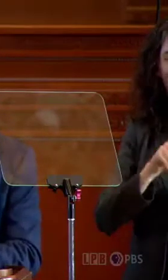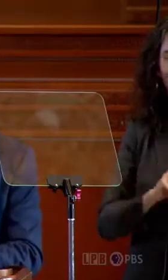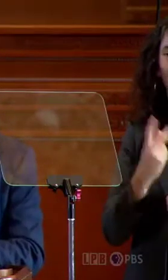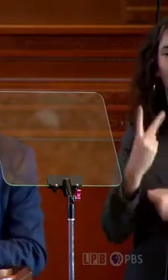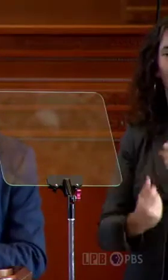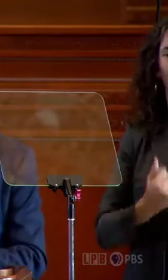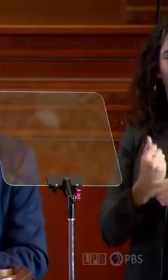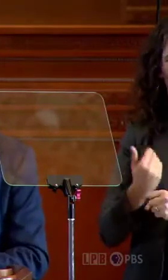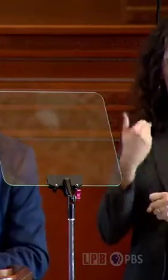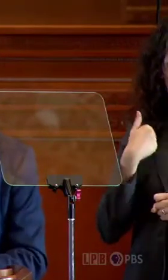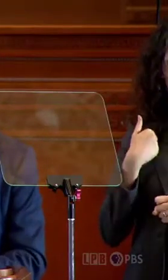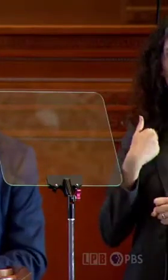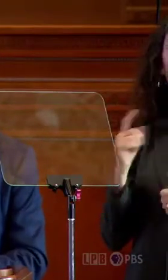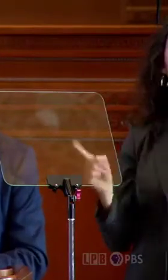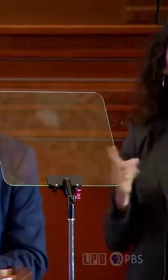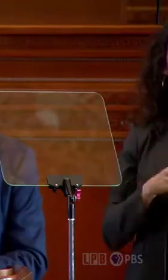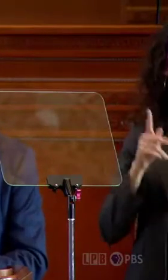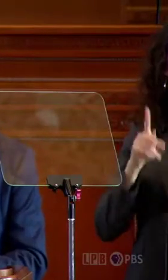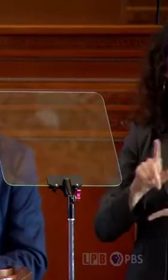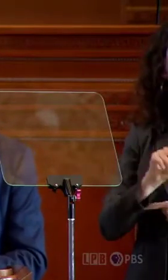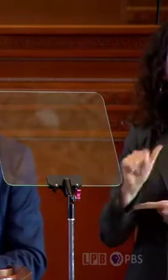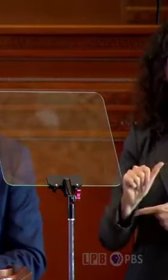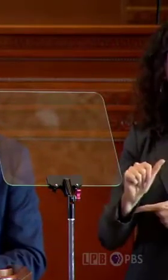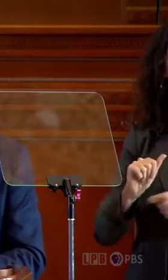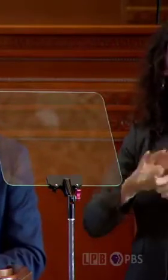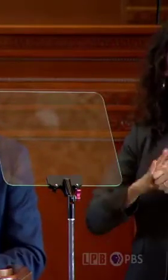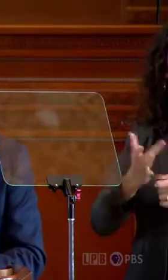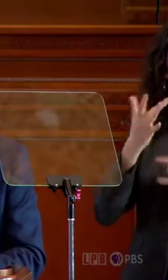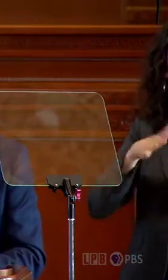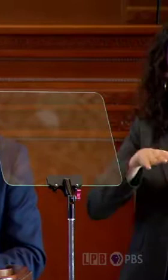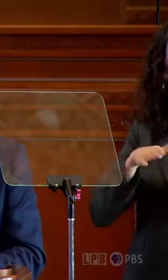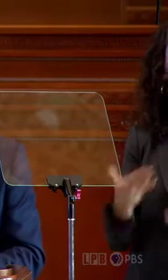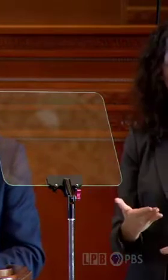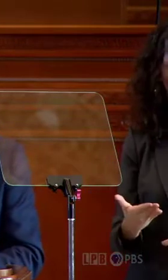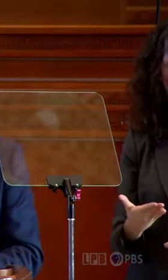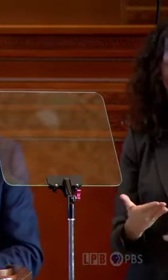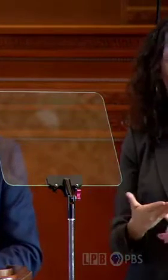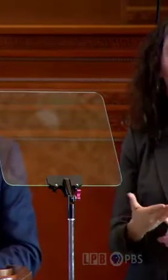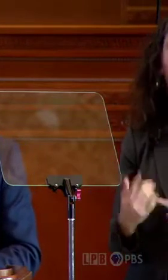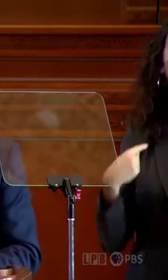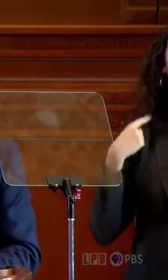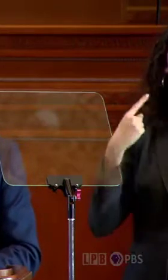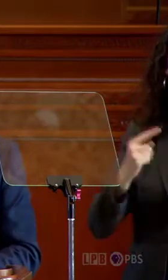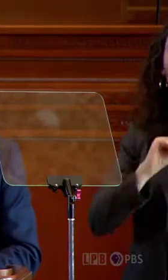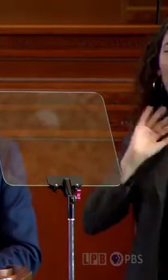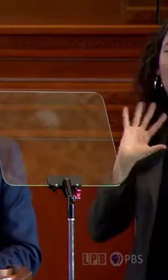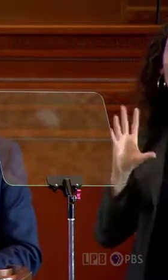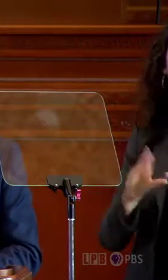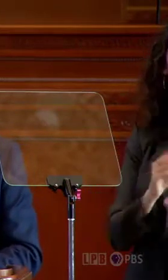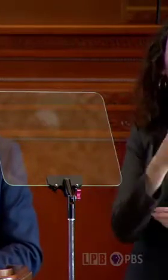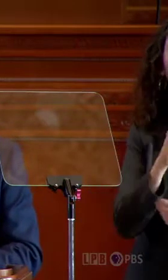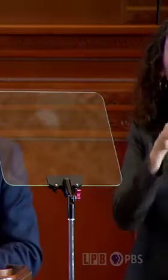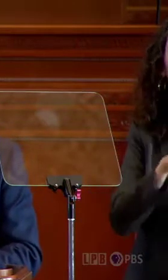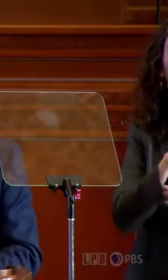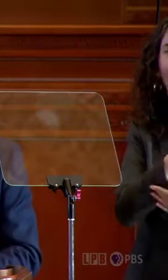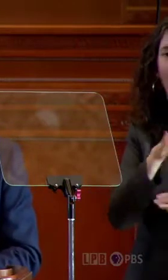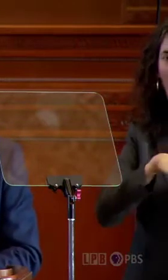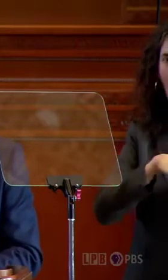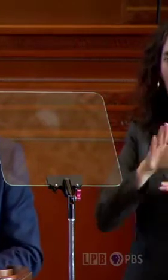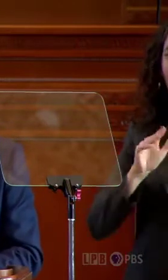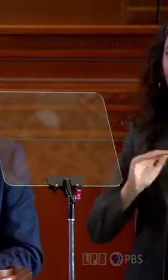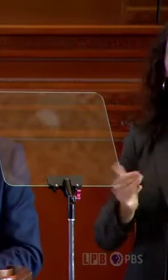the first death from COVID-19 in Louisiana. Since then, over 16,800 Louisianans have